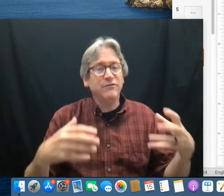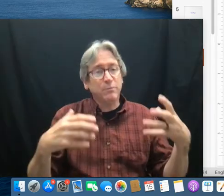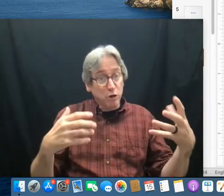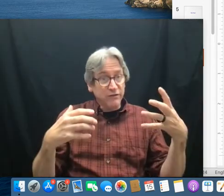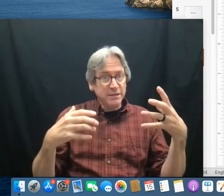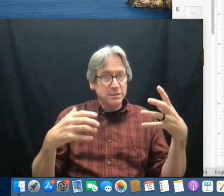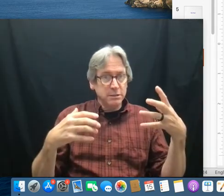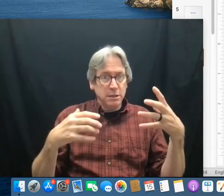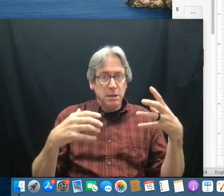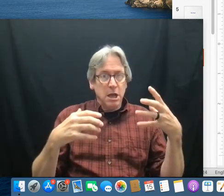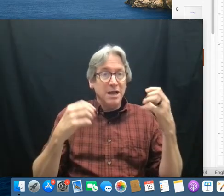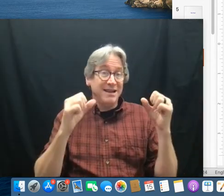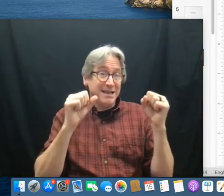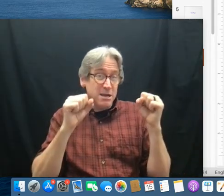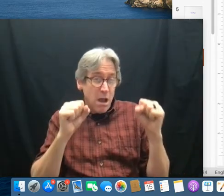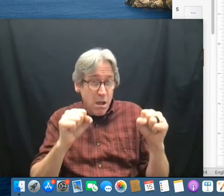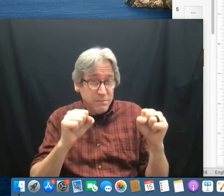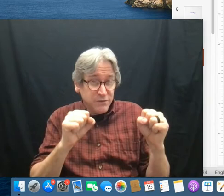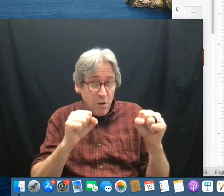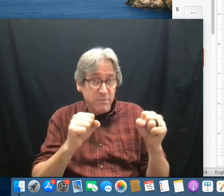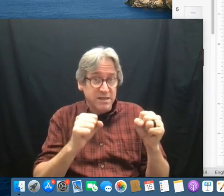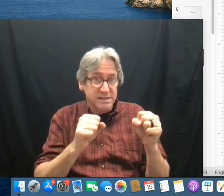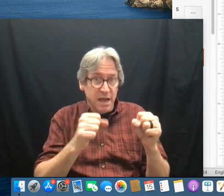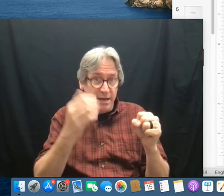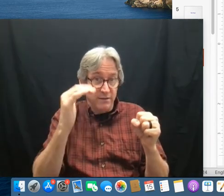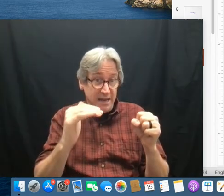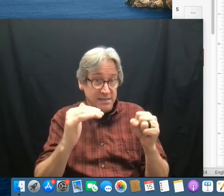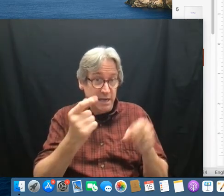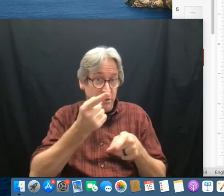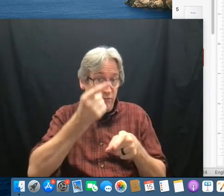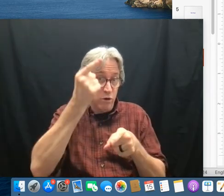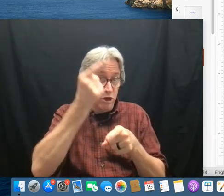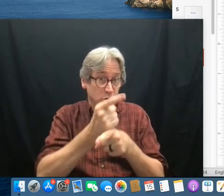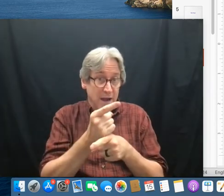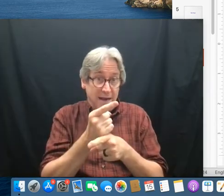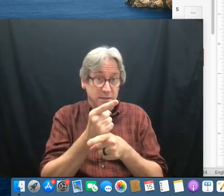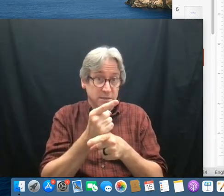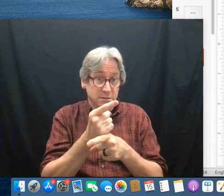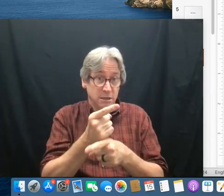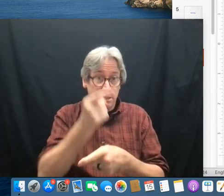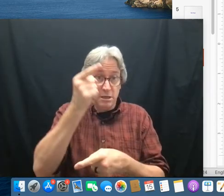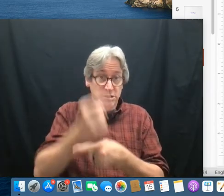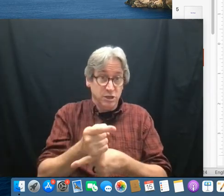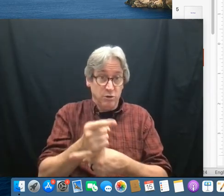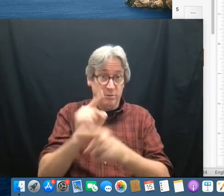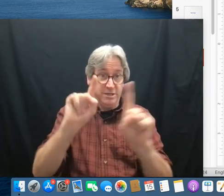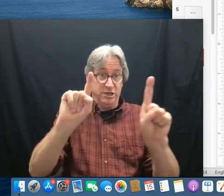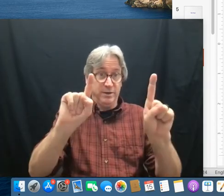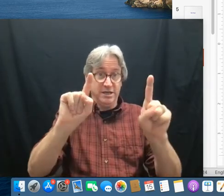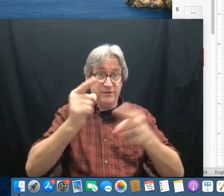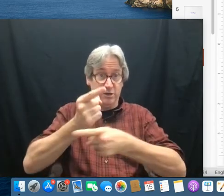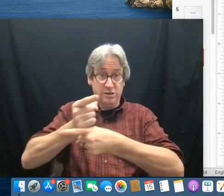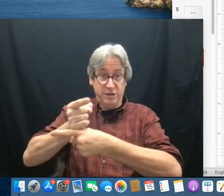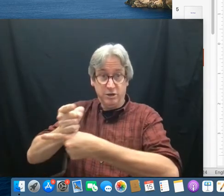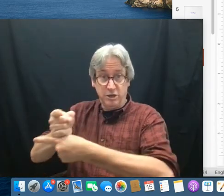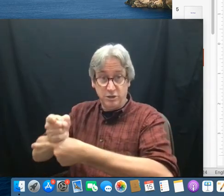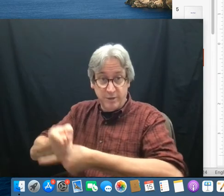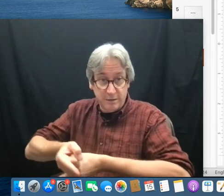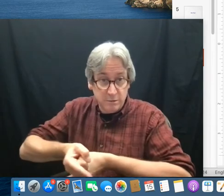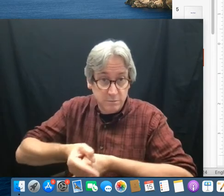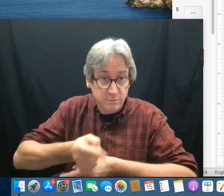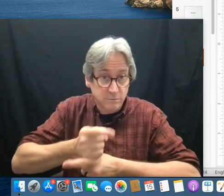The sign for perfect comes from the next sign for correct. So you're going to take 2 index fingers and you're